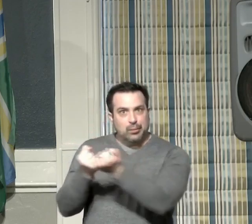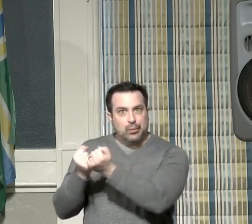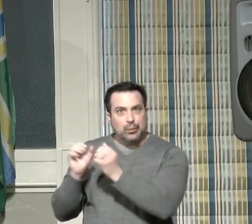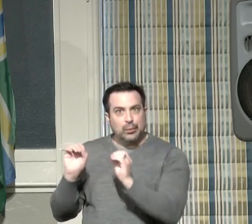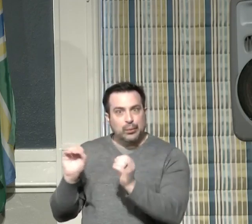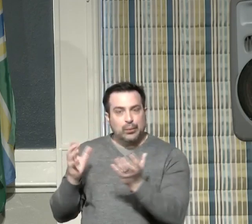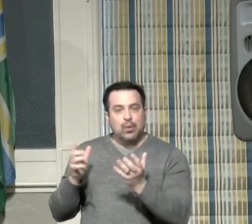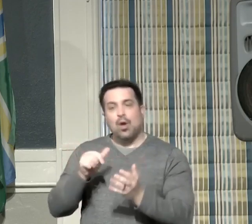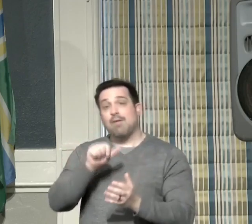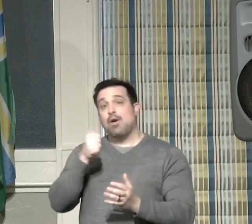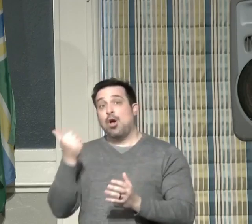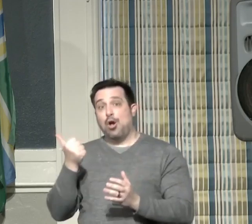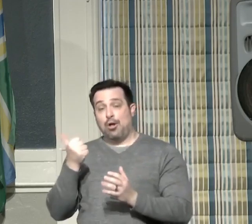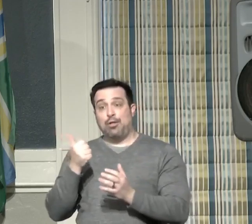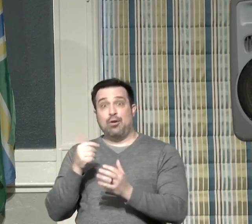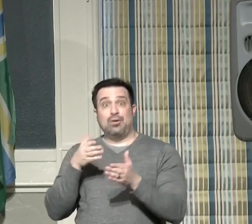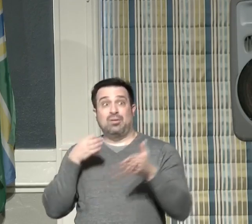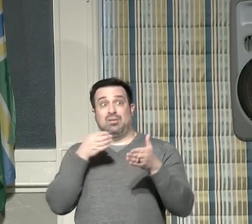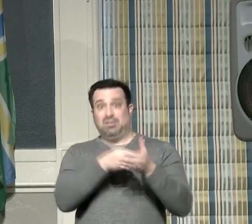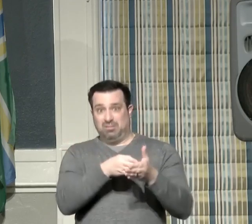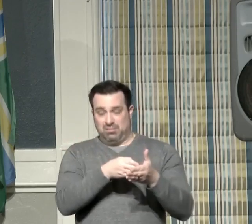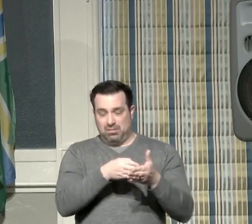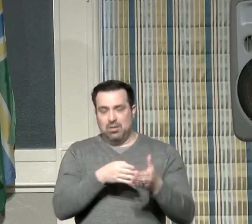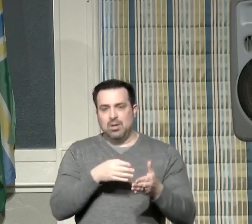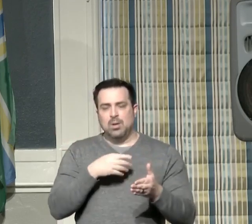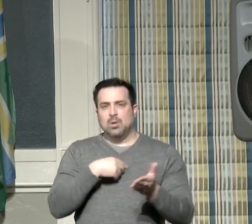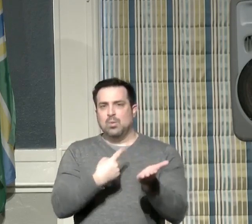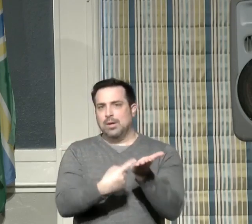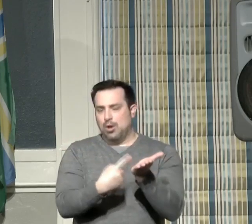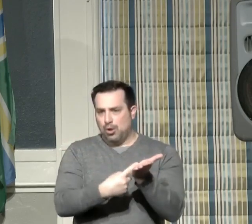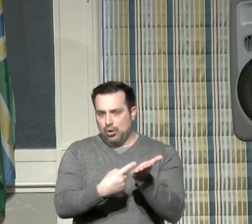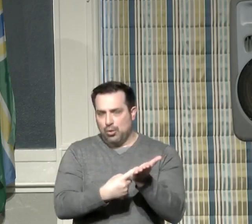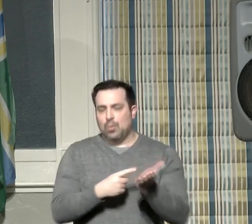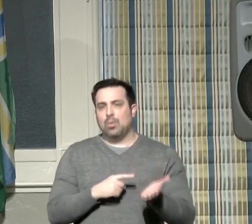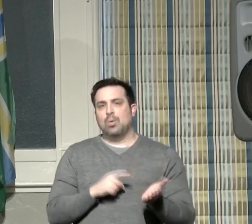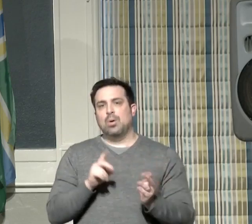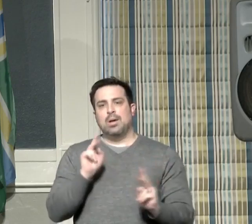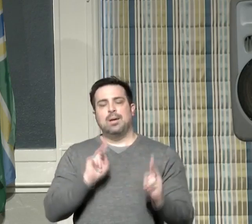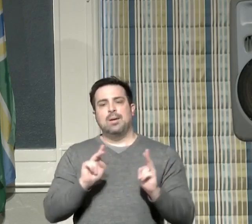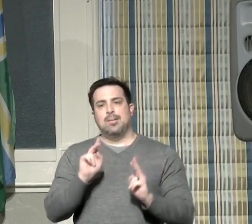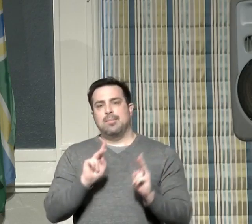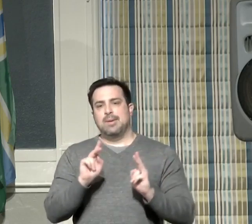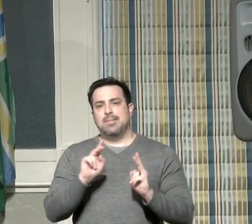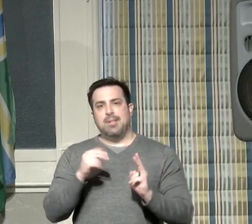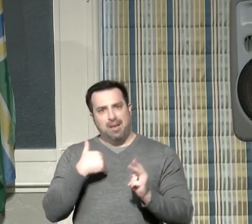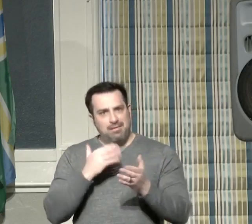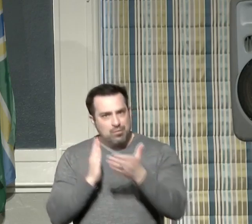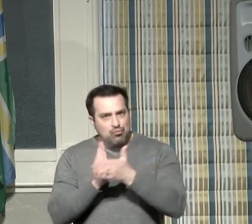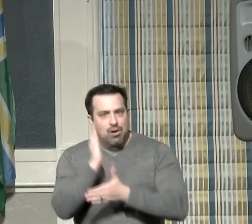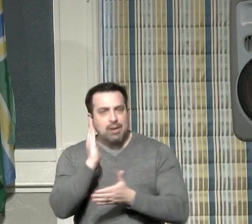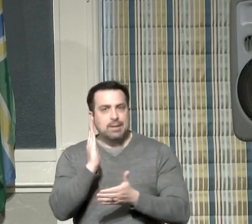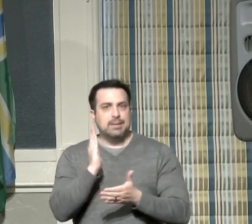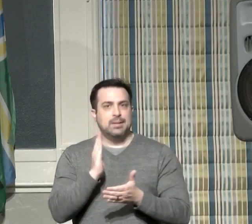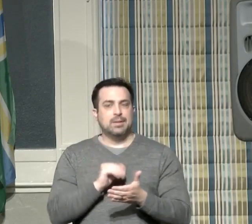called the Staley lawsuit, in which we argued that people had a right to